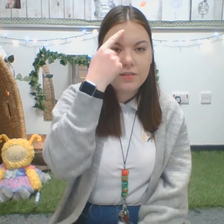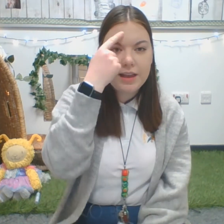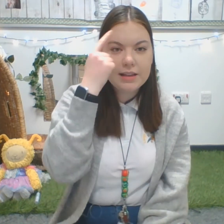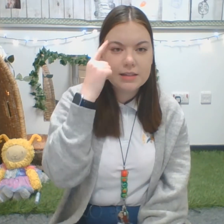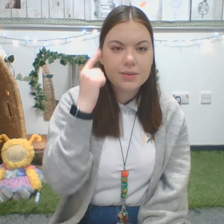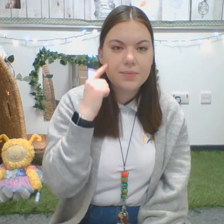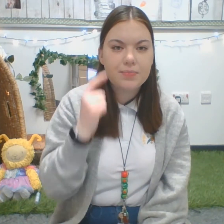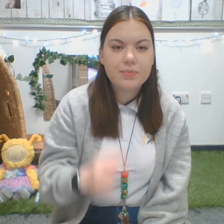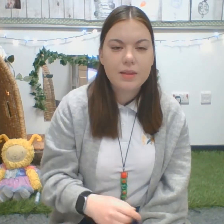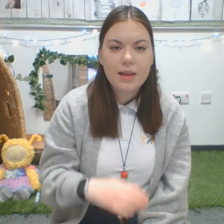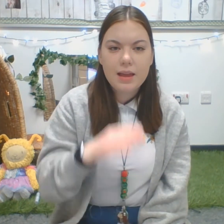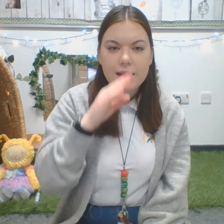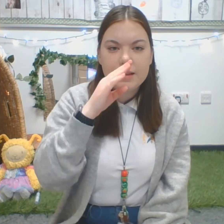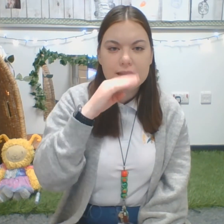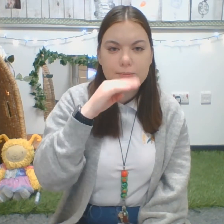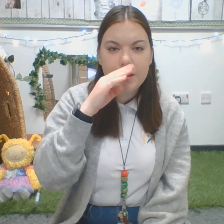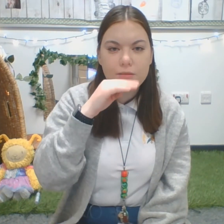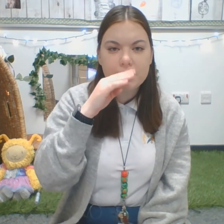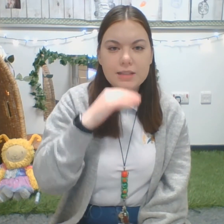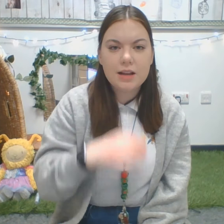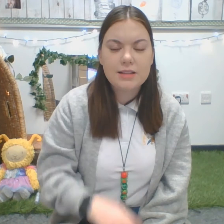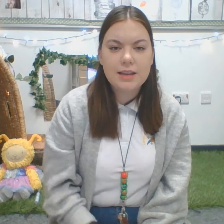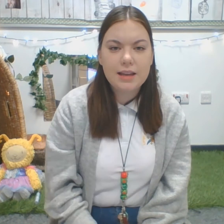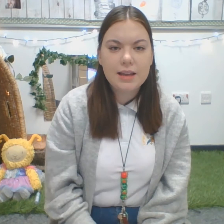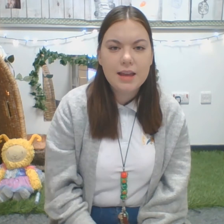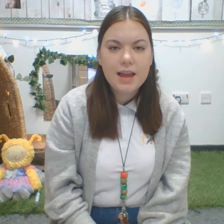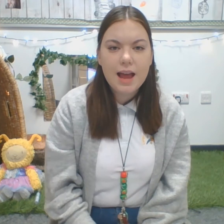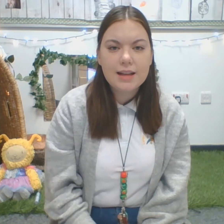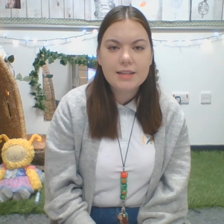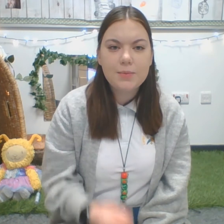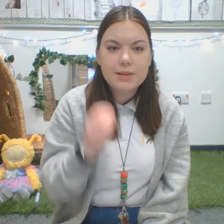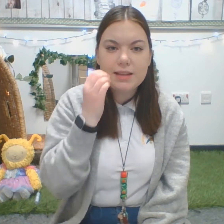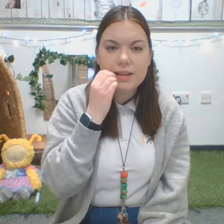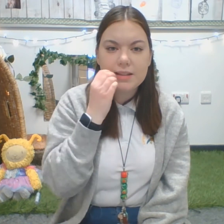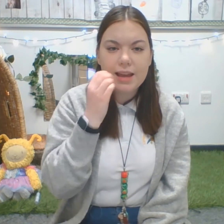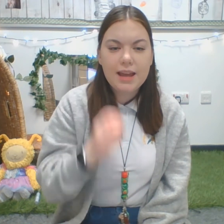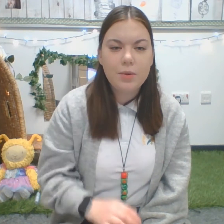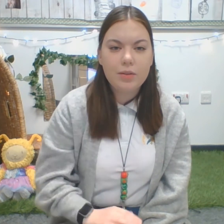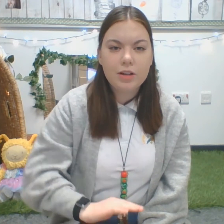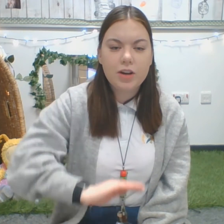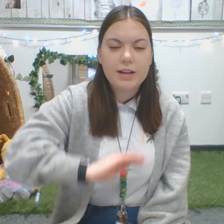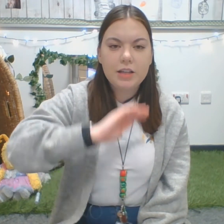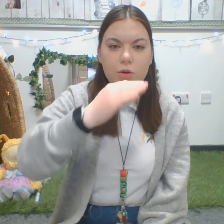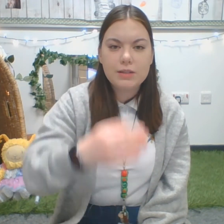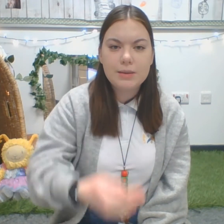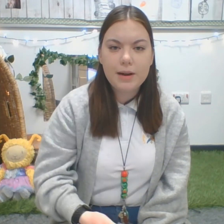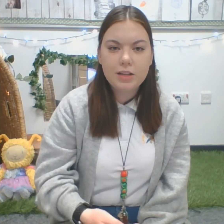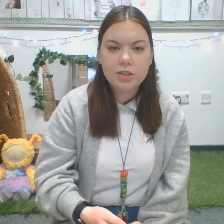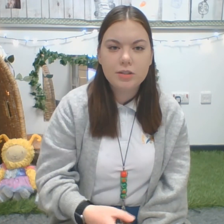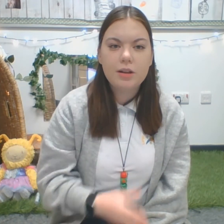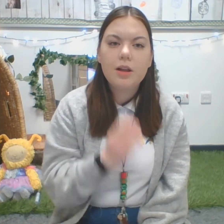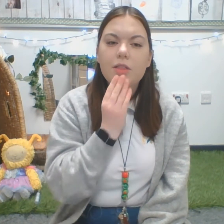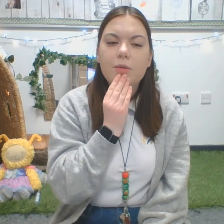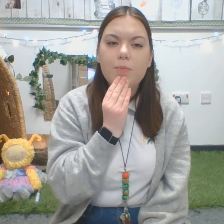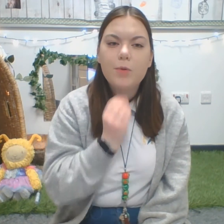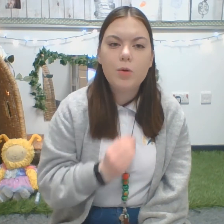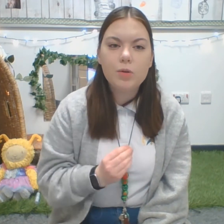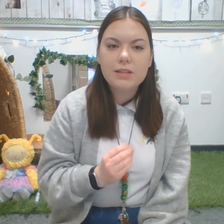face. He smelled disgusting, and he would eat anyone that tried to cross the bridge. The goats had